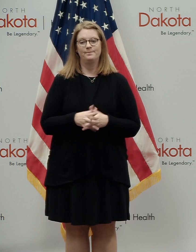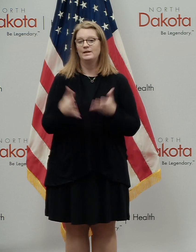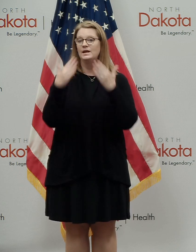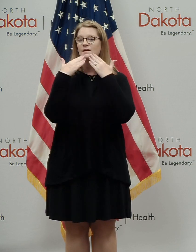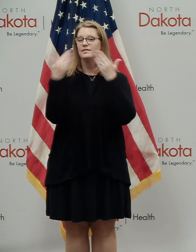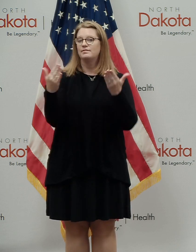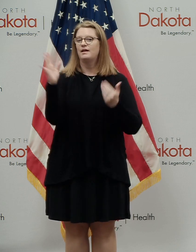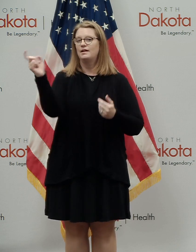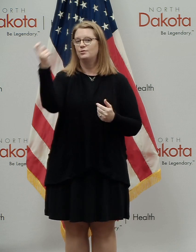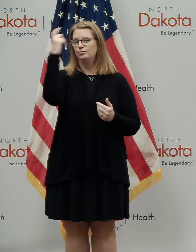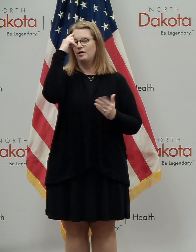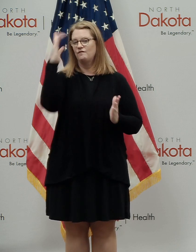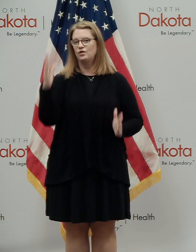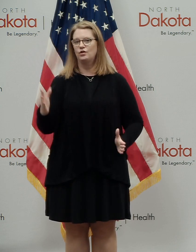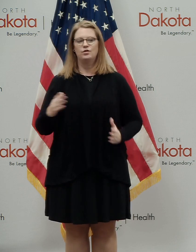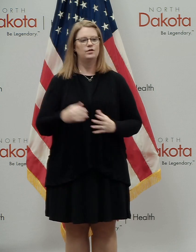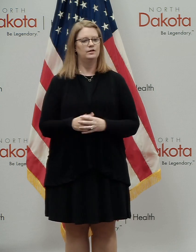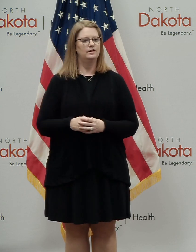Thank you, Governor, and